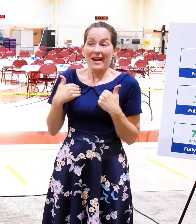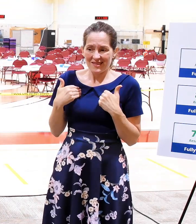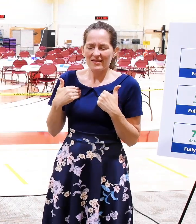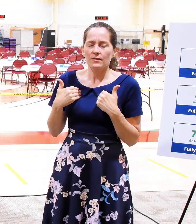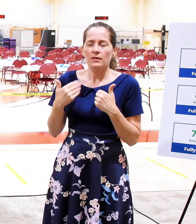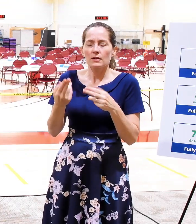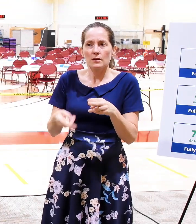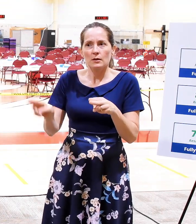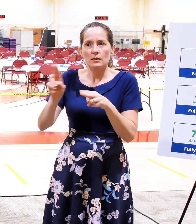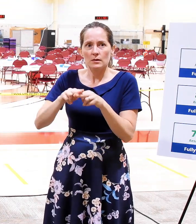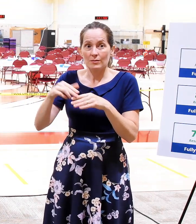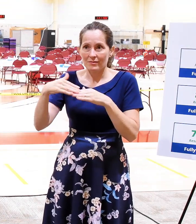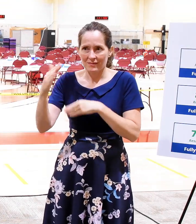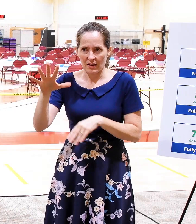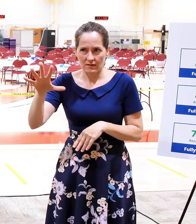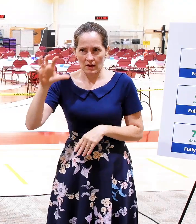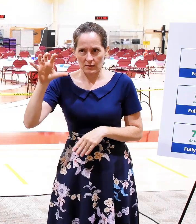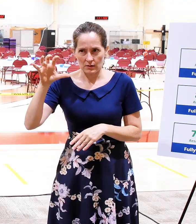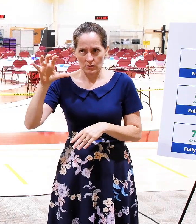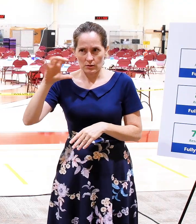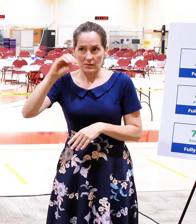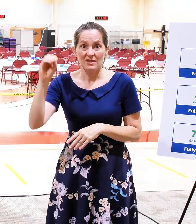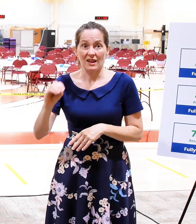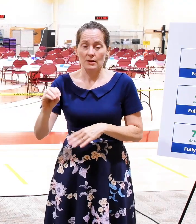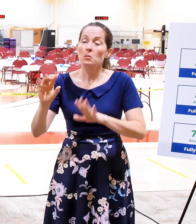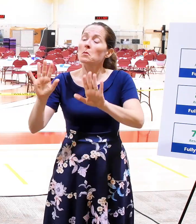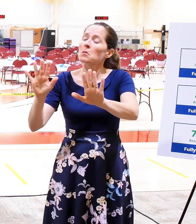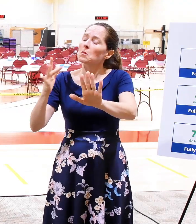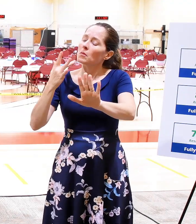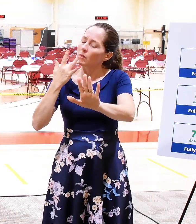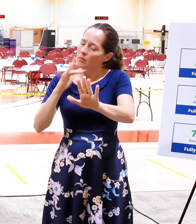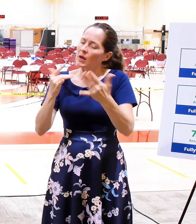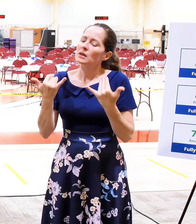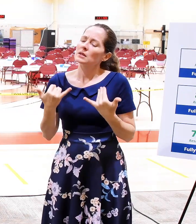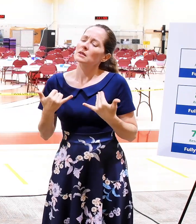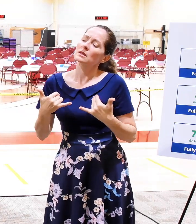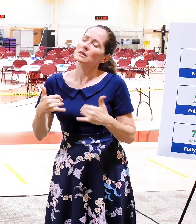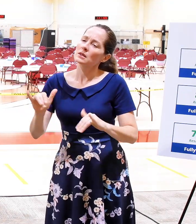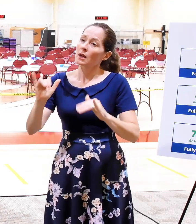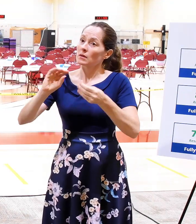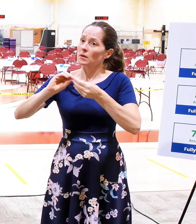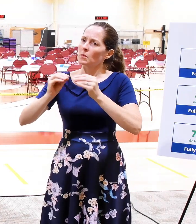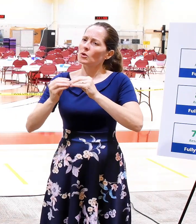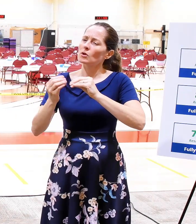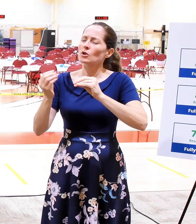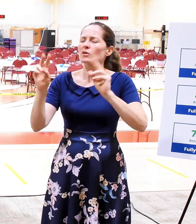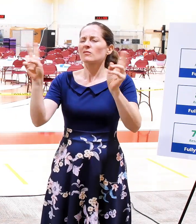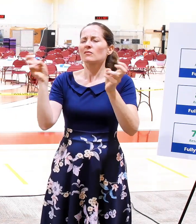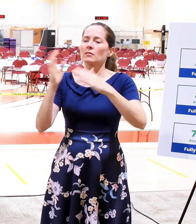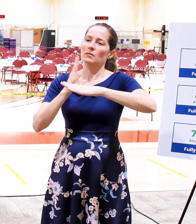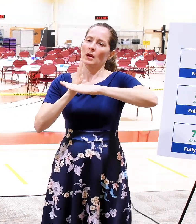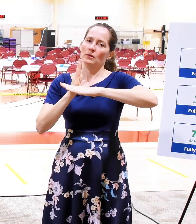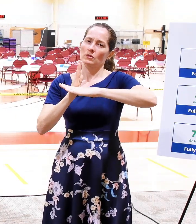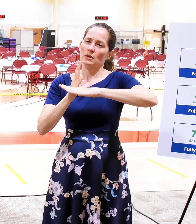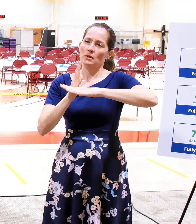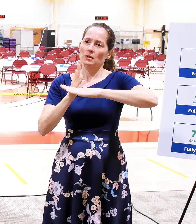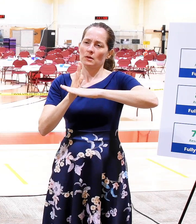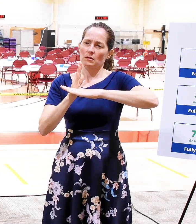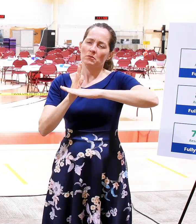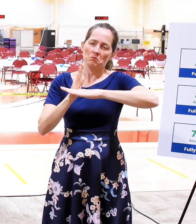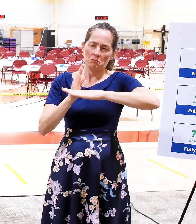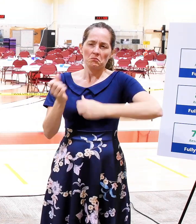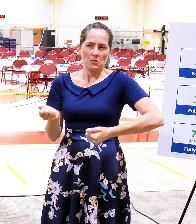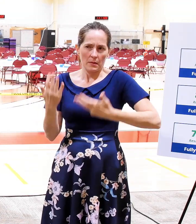Fortunately, we have remained in the moderate range for community transmission, according to the Maryland Department of Health and